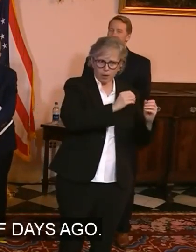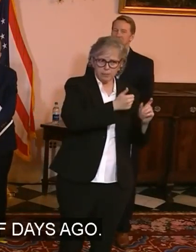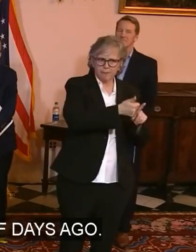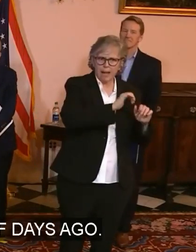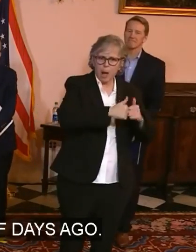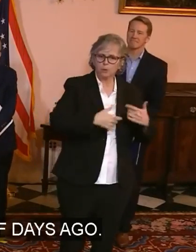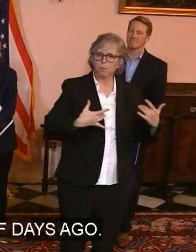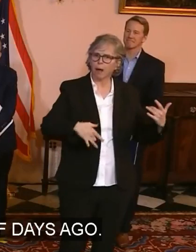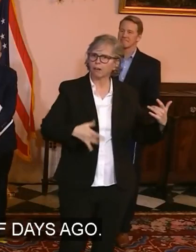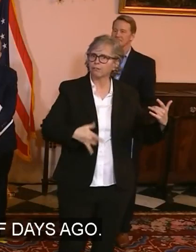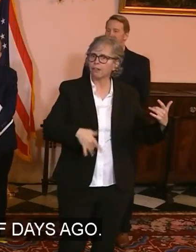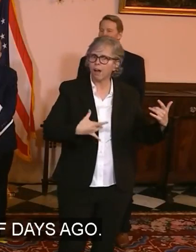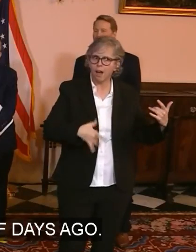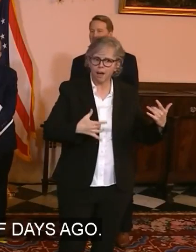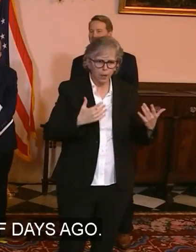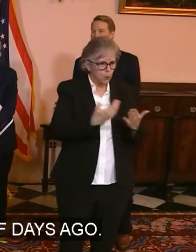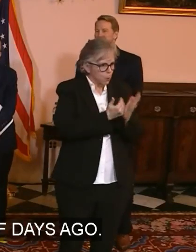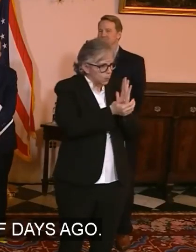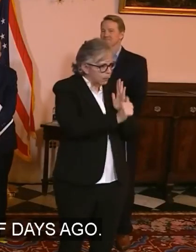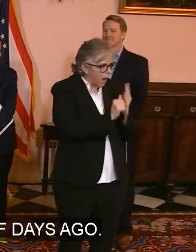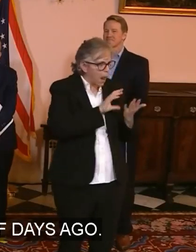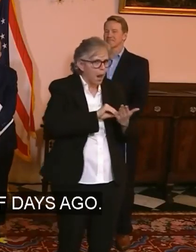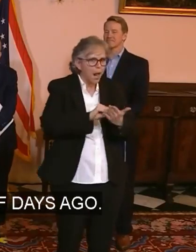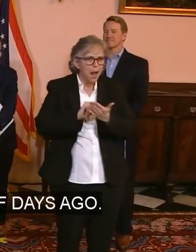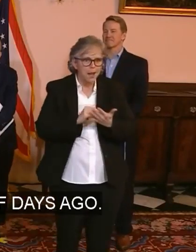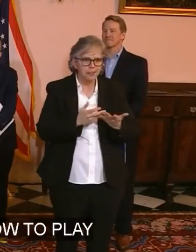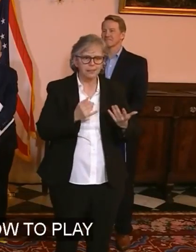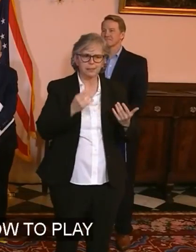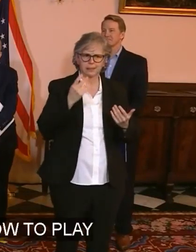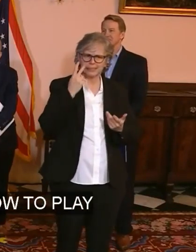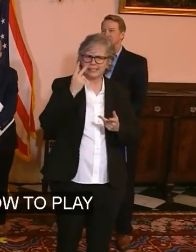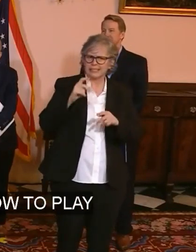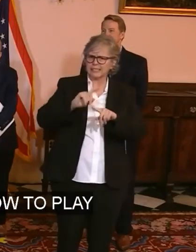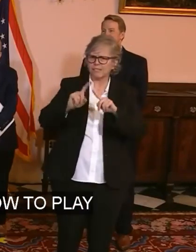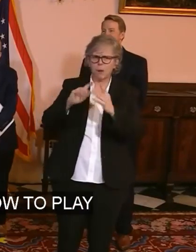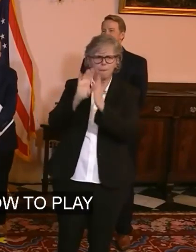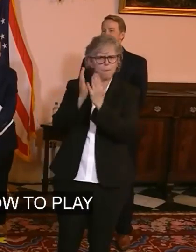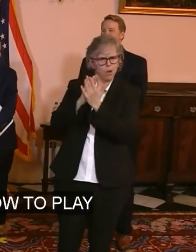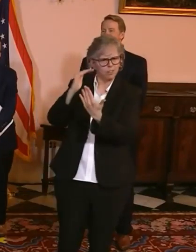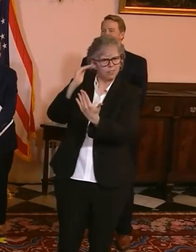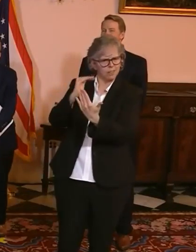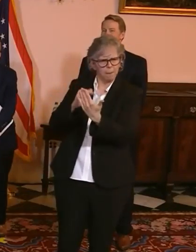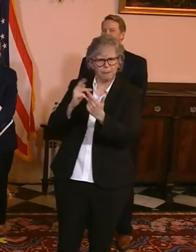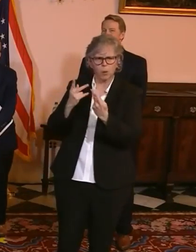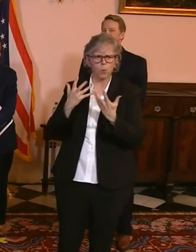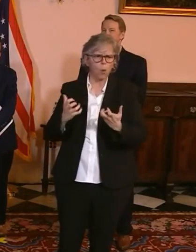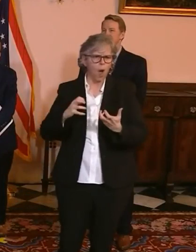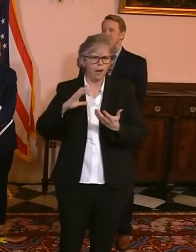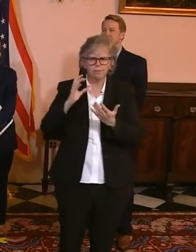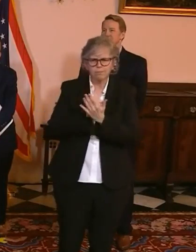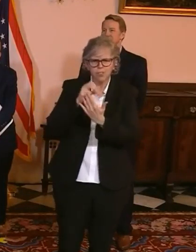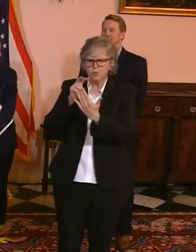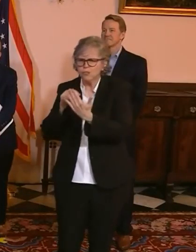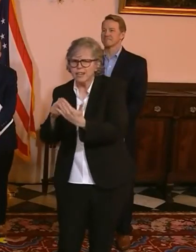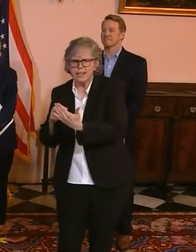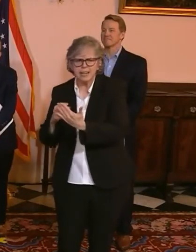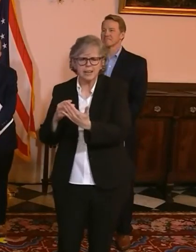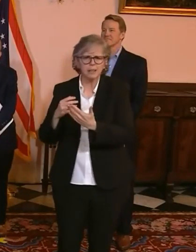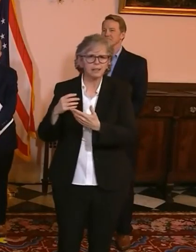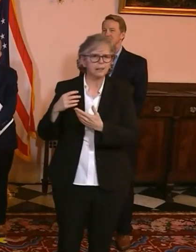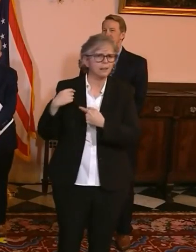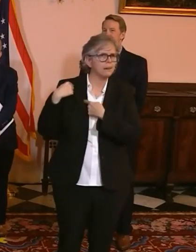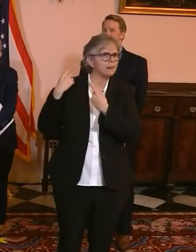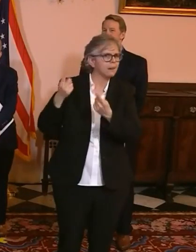that my son decided that, you really need to read, that he put up on Facebook. So there's all these things that